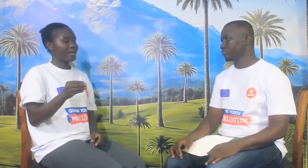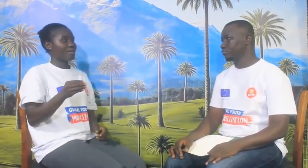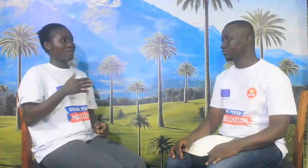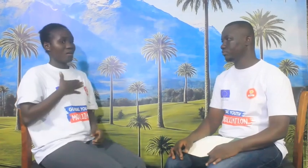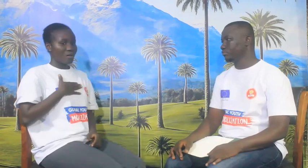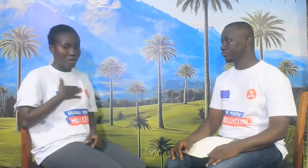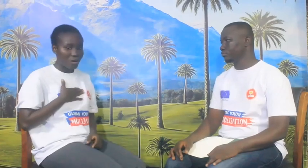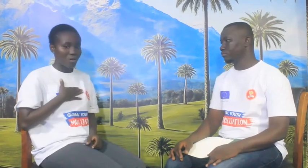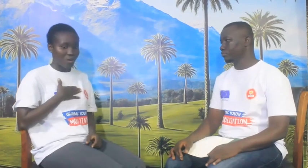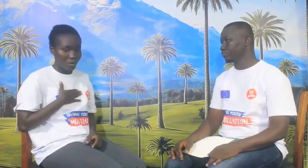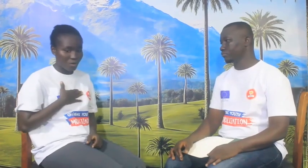or cough?